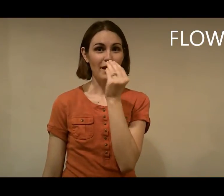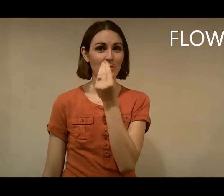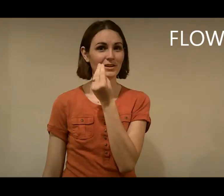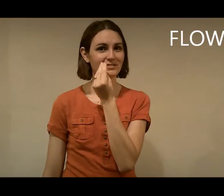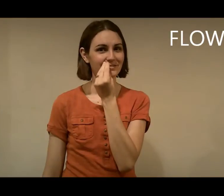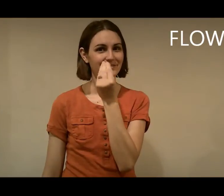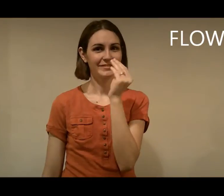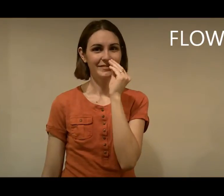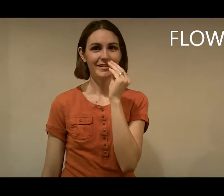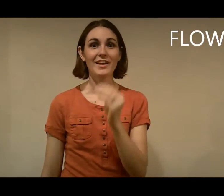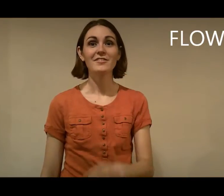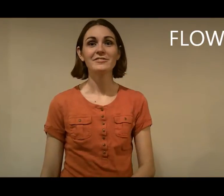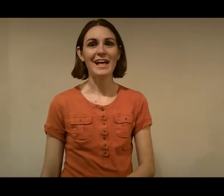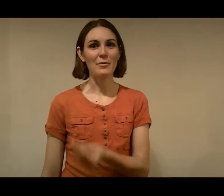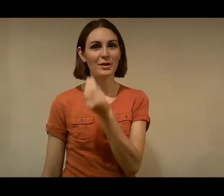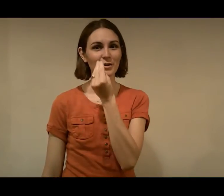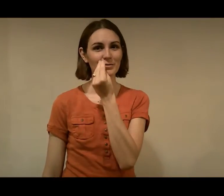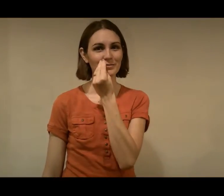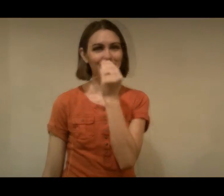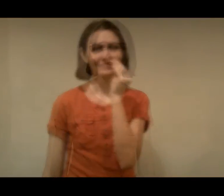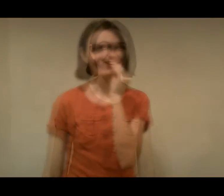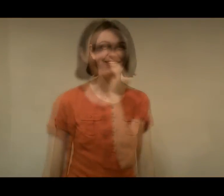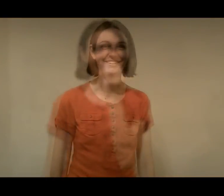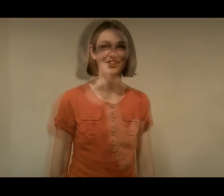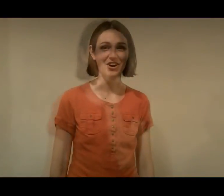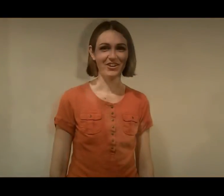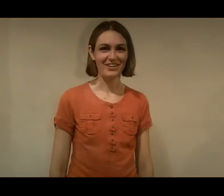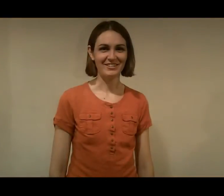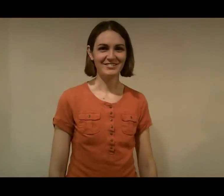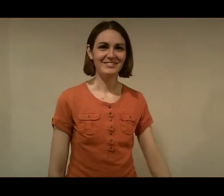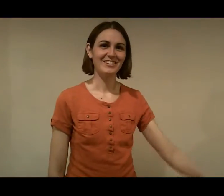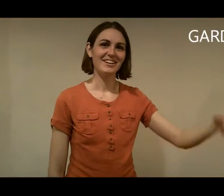flower. Flower. Garden.